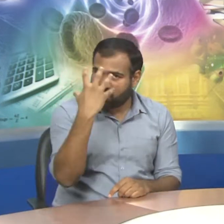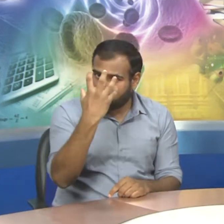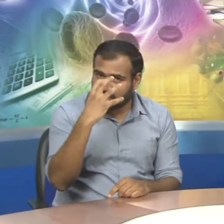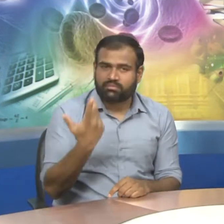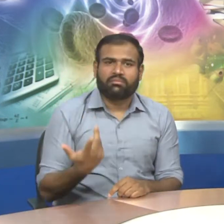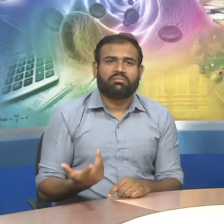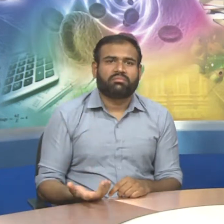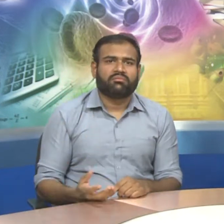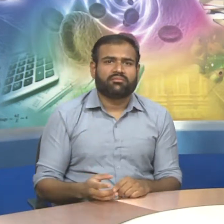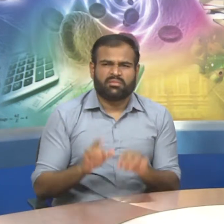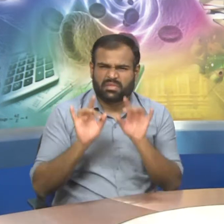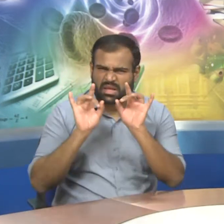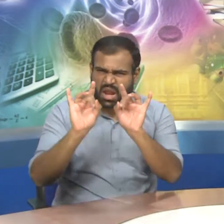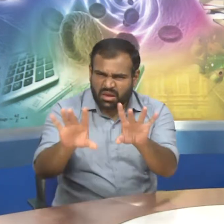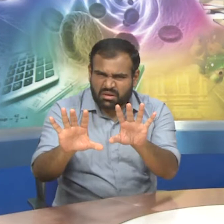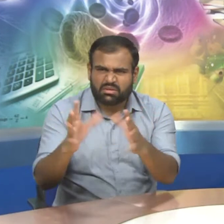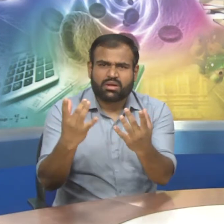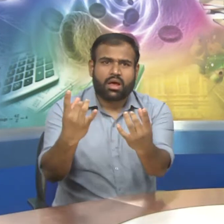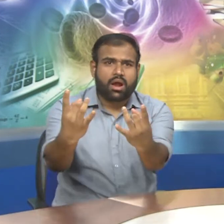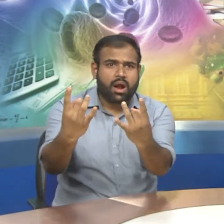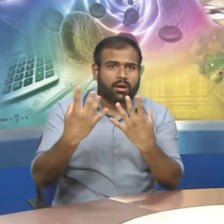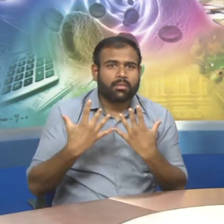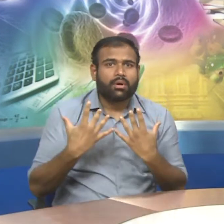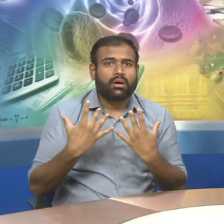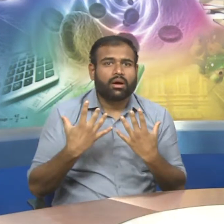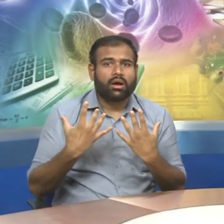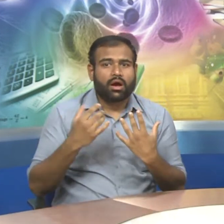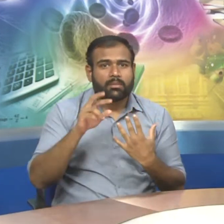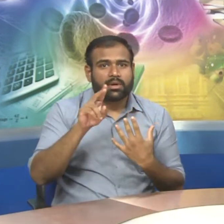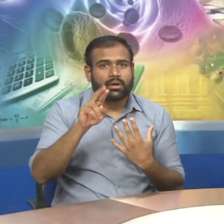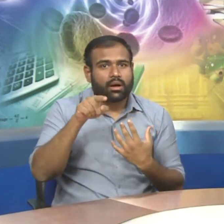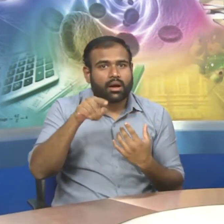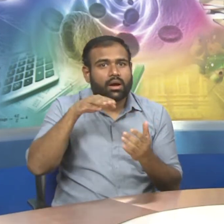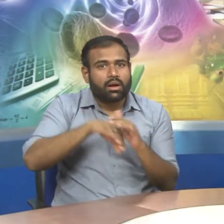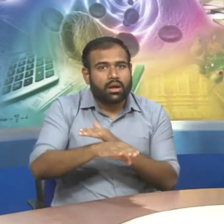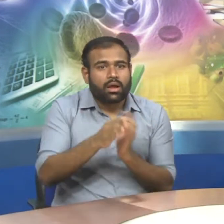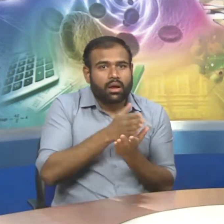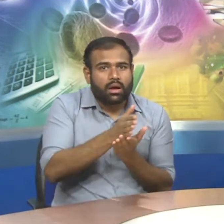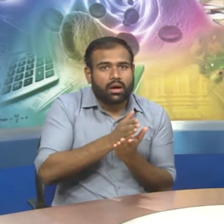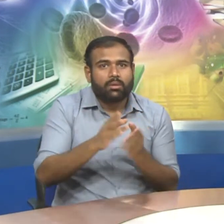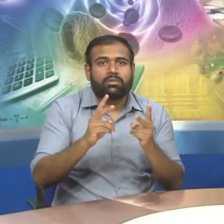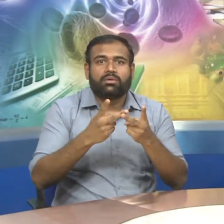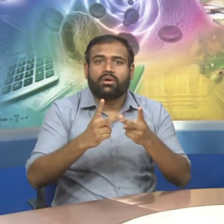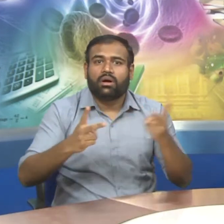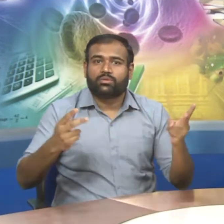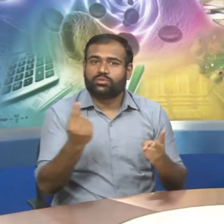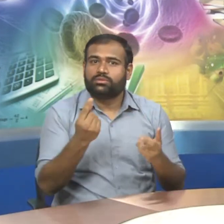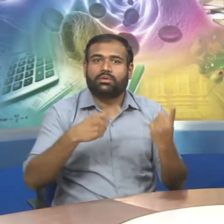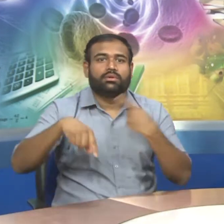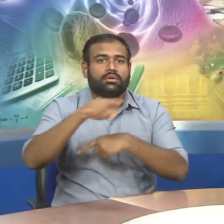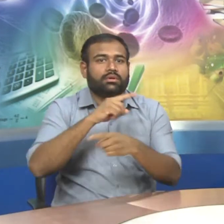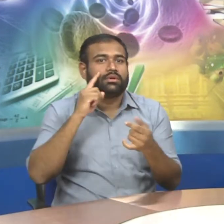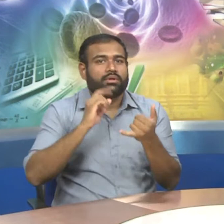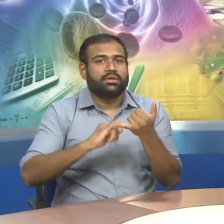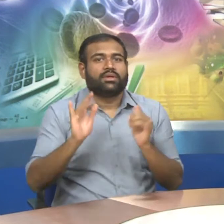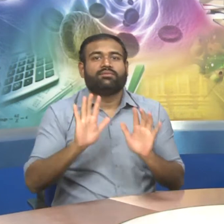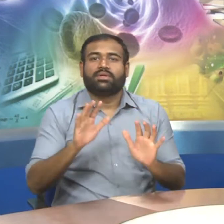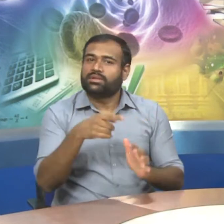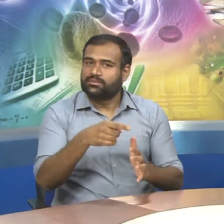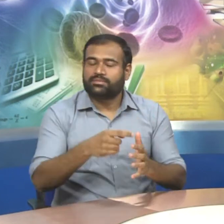I am scolding you, you are scolding me. I hate you, you hate me. So it